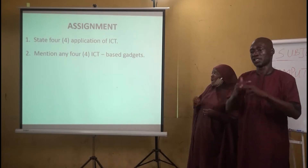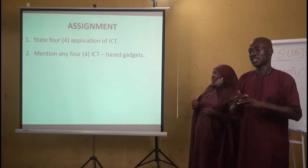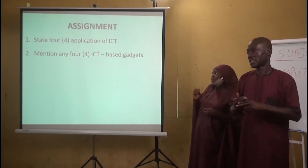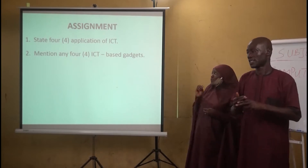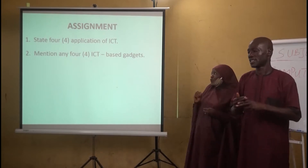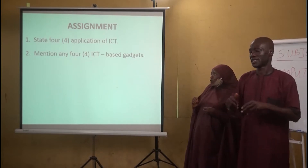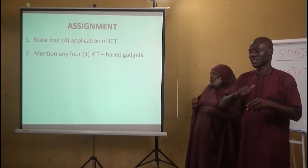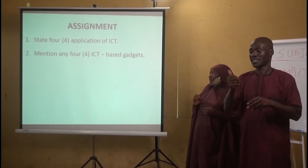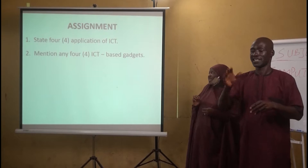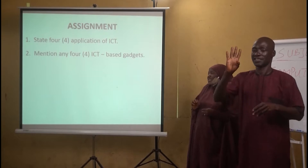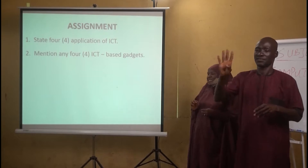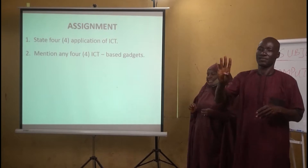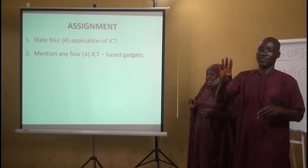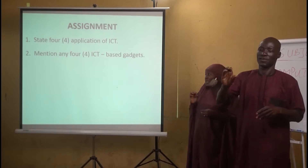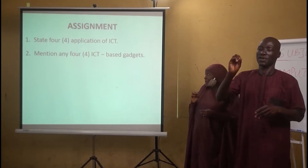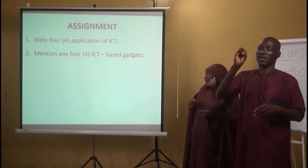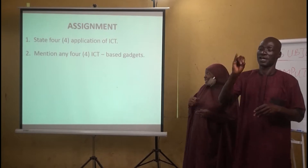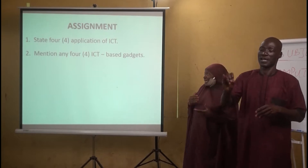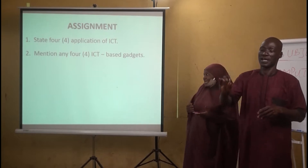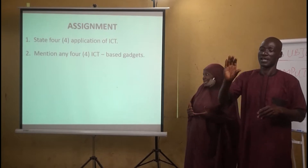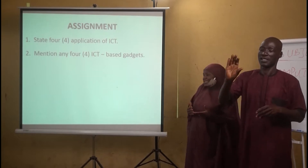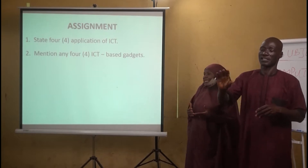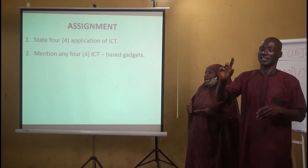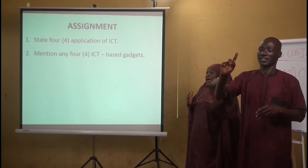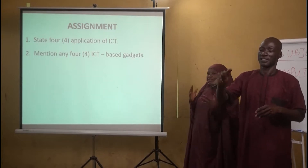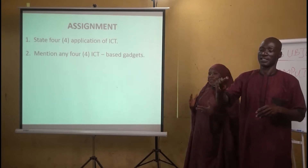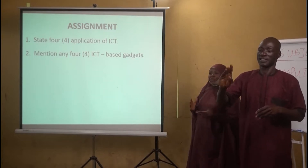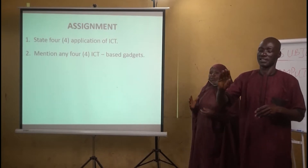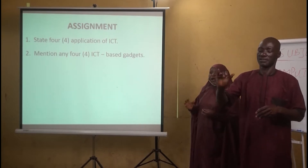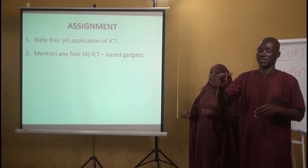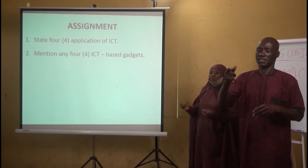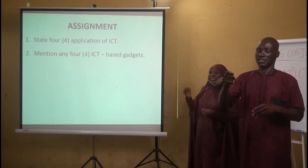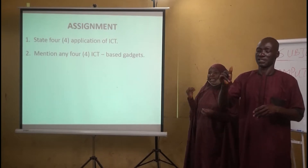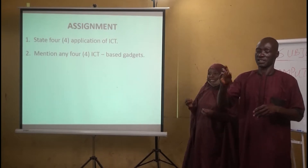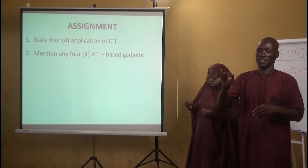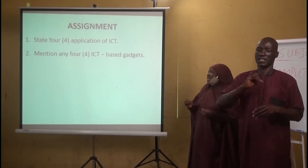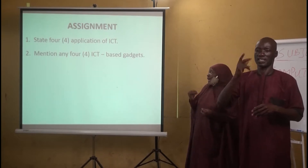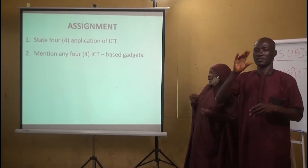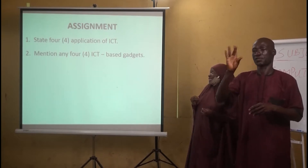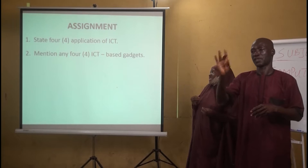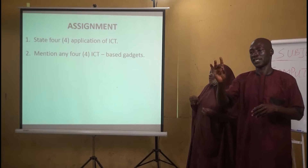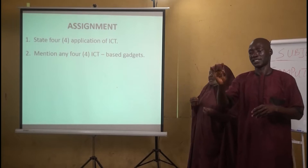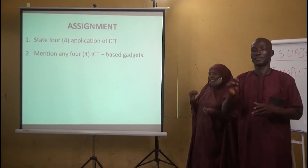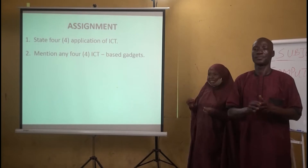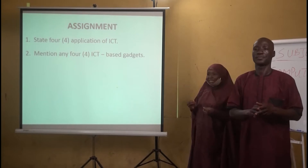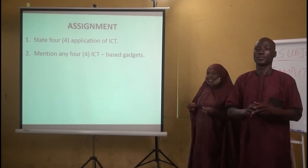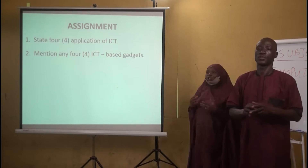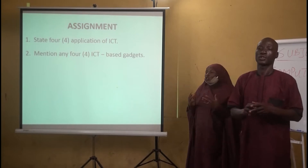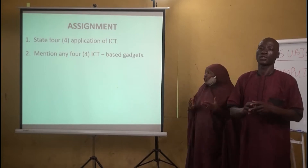any 4 ICT-based gadgets. Have given you about 8 ICT-based gadgets. You